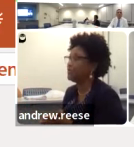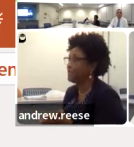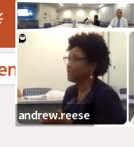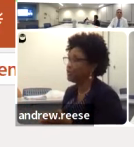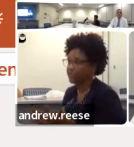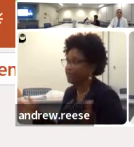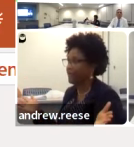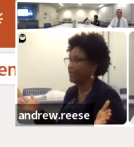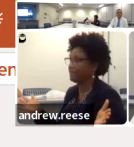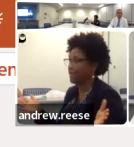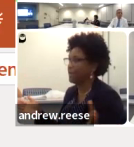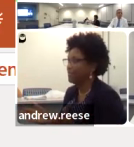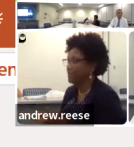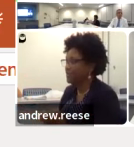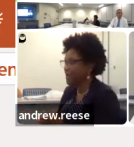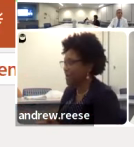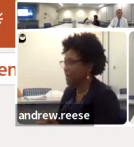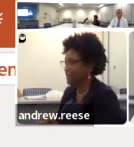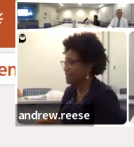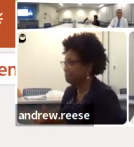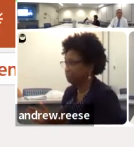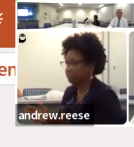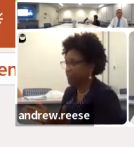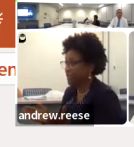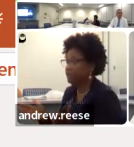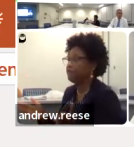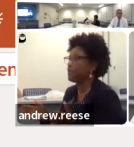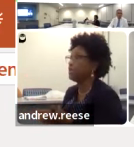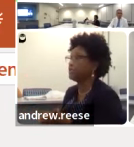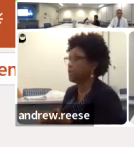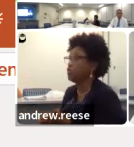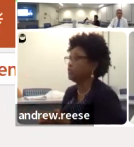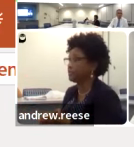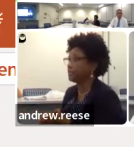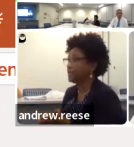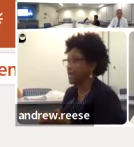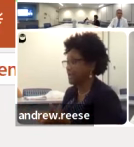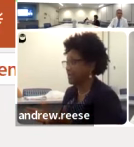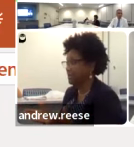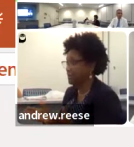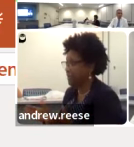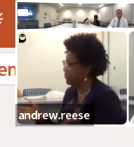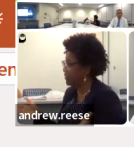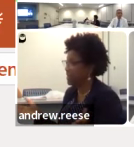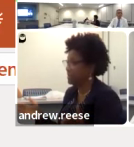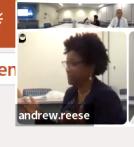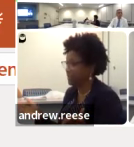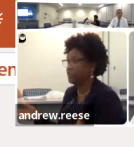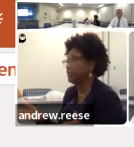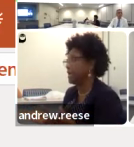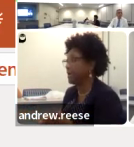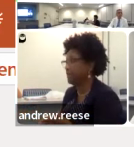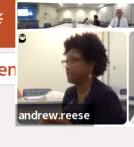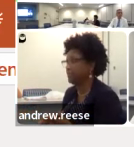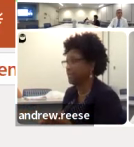person know you're still here for them. And even if you're not disclosed, like the employer does